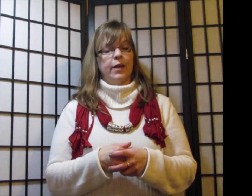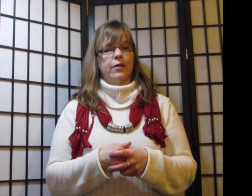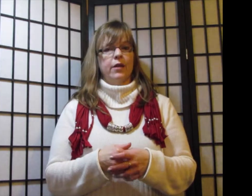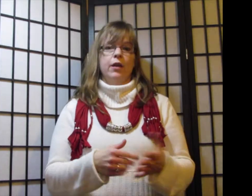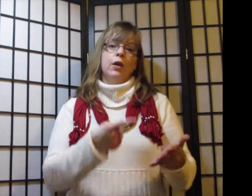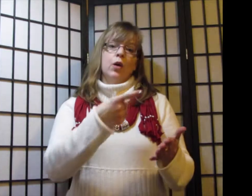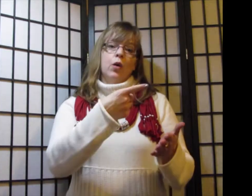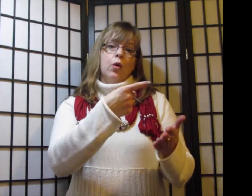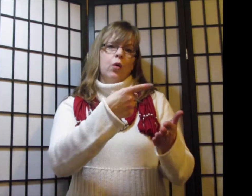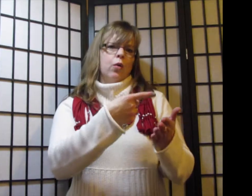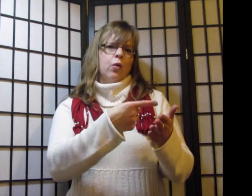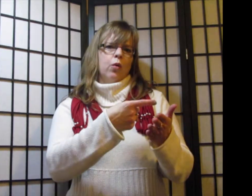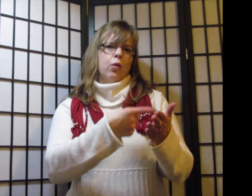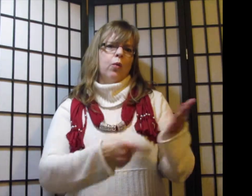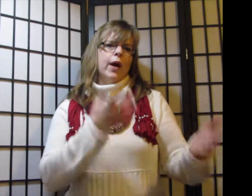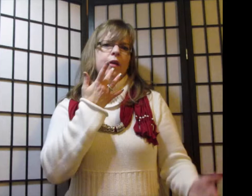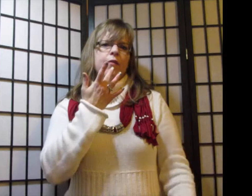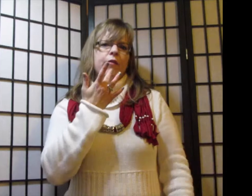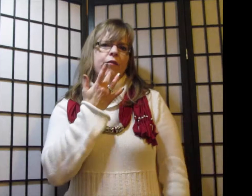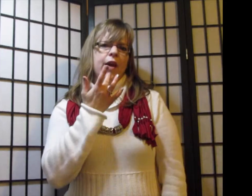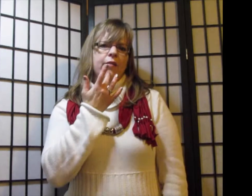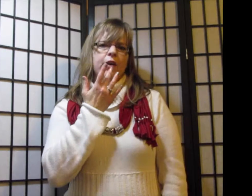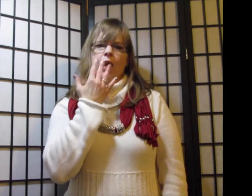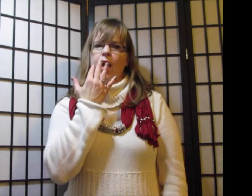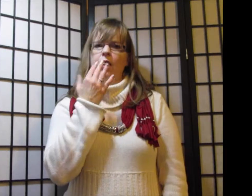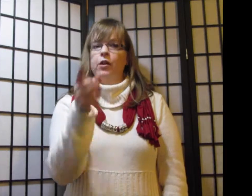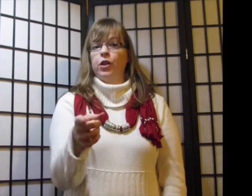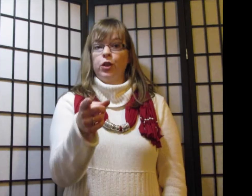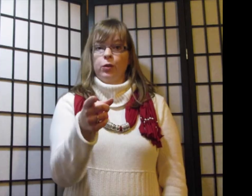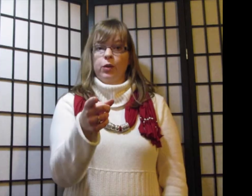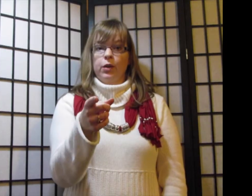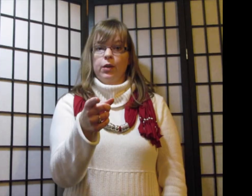it, what favorite color you?